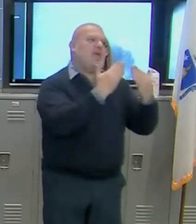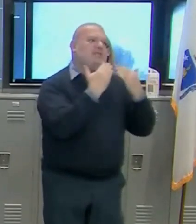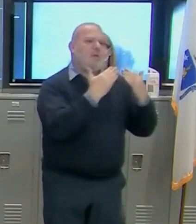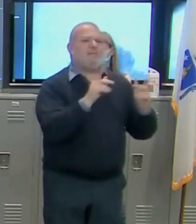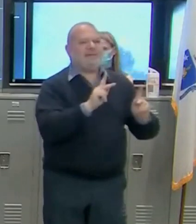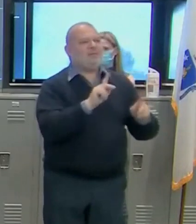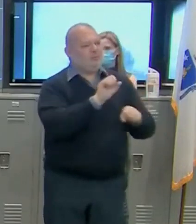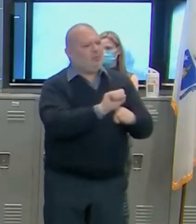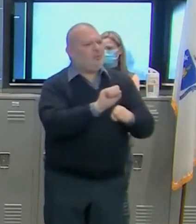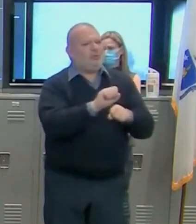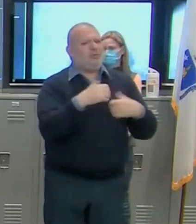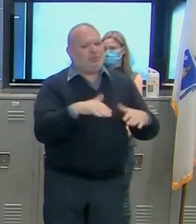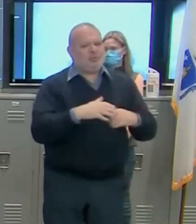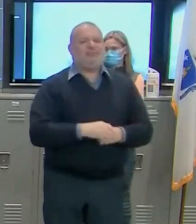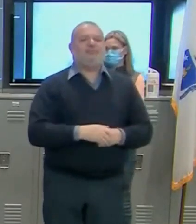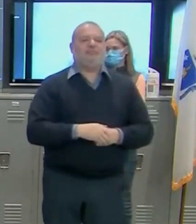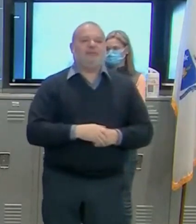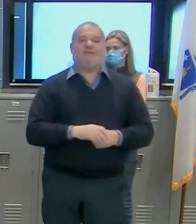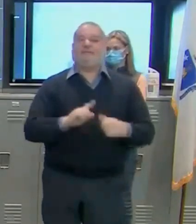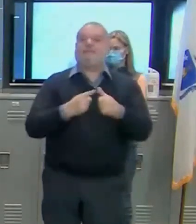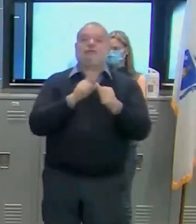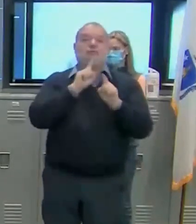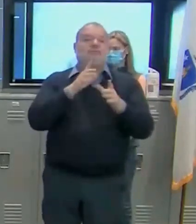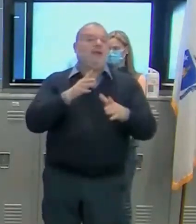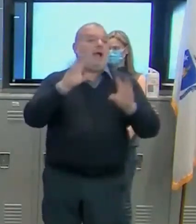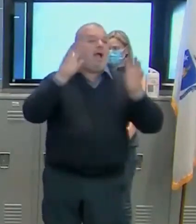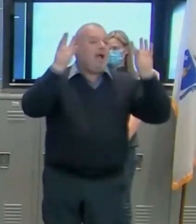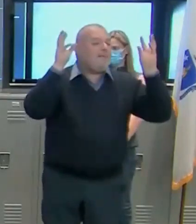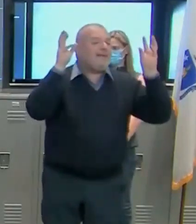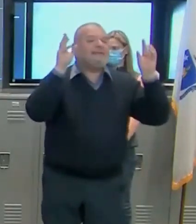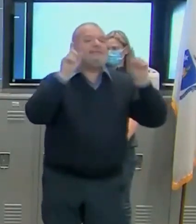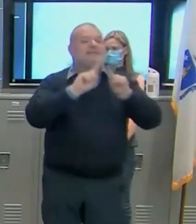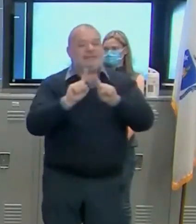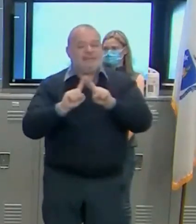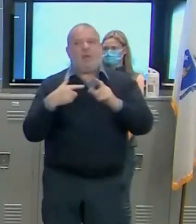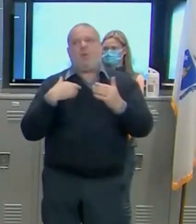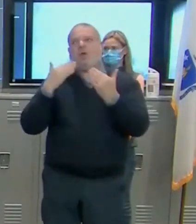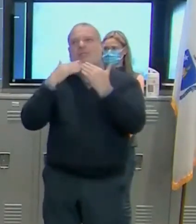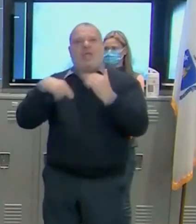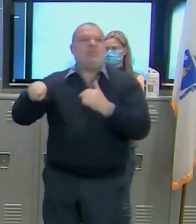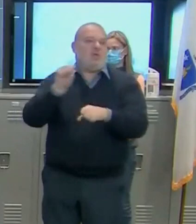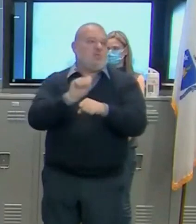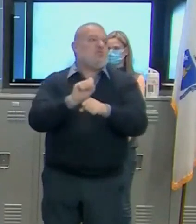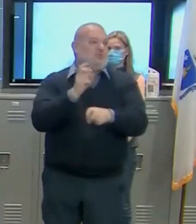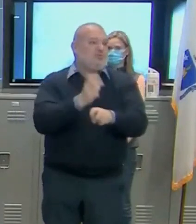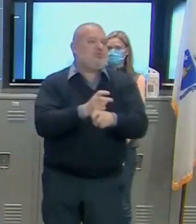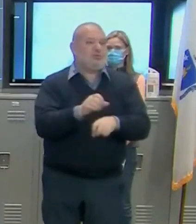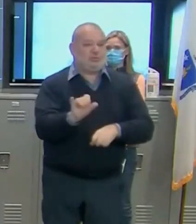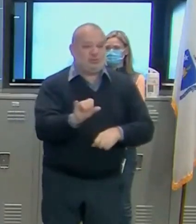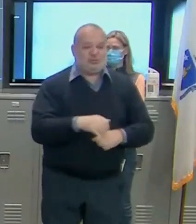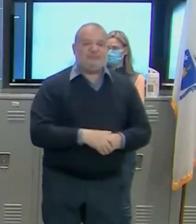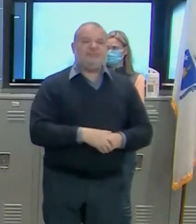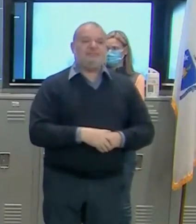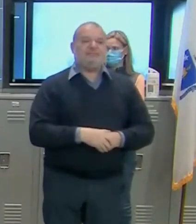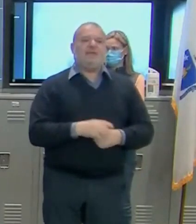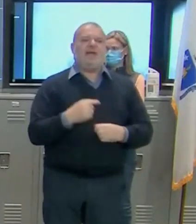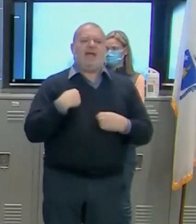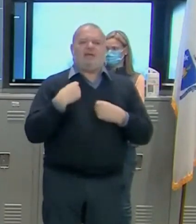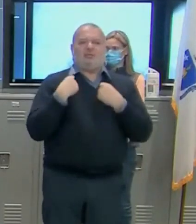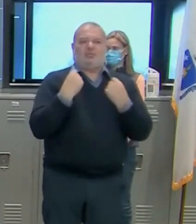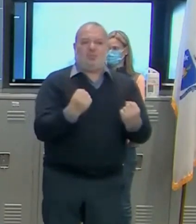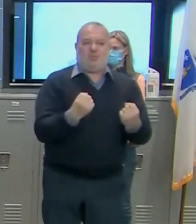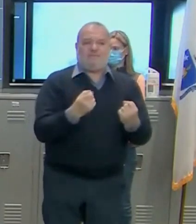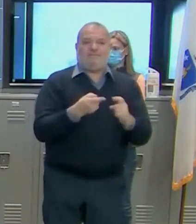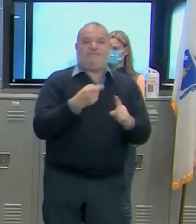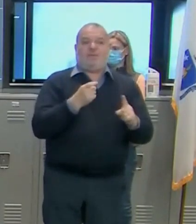the first responders out there doing your part, and also to the residents. As I traveled in from the west into Boston, there's very